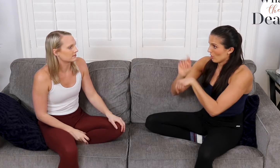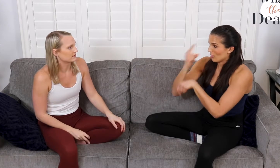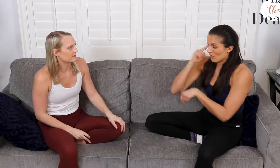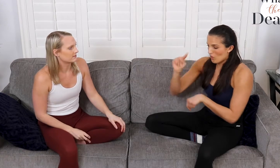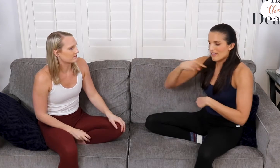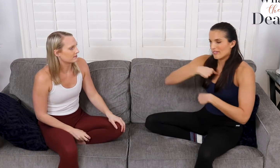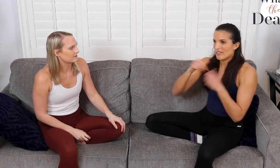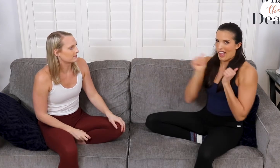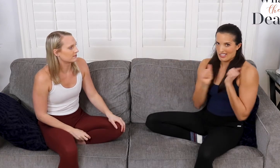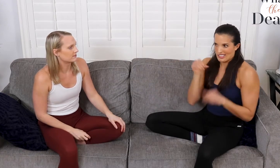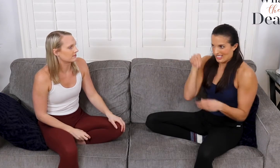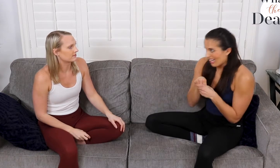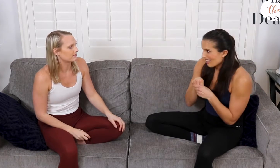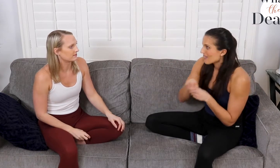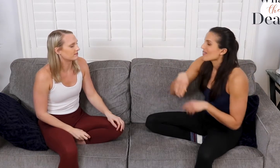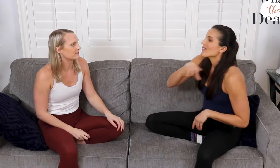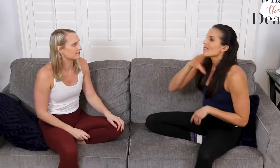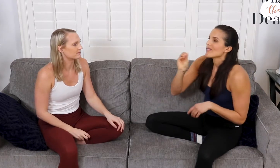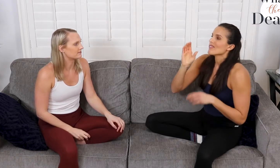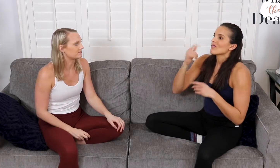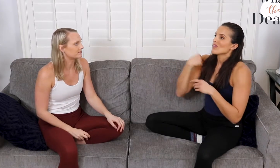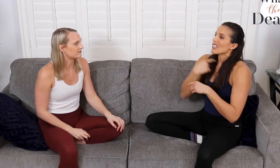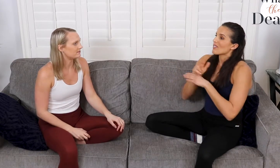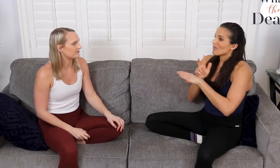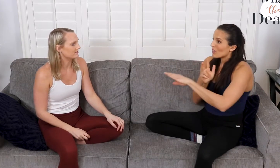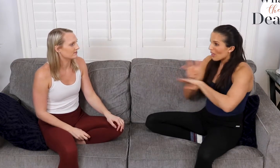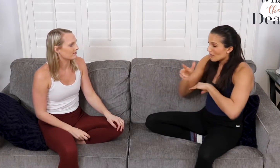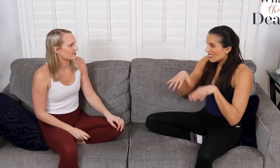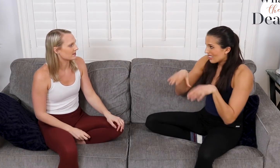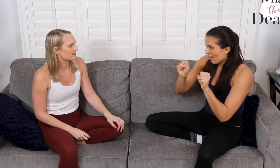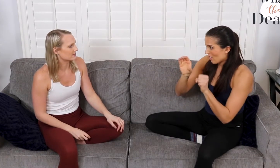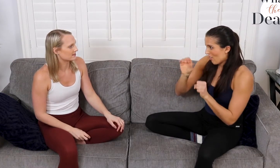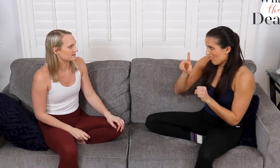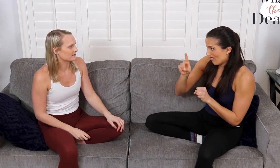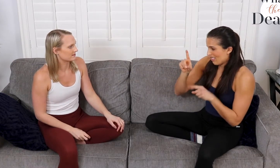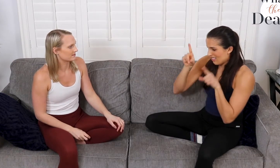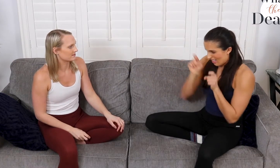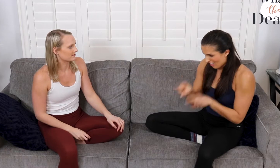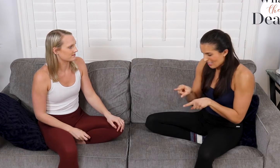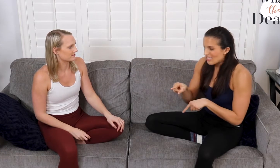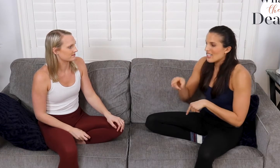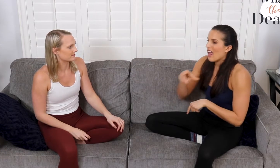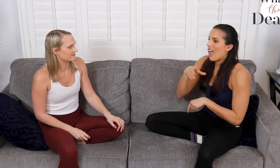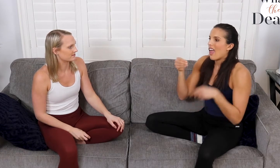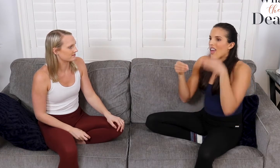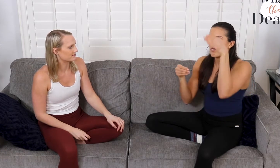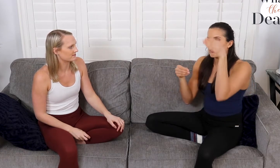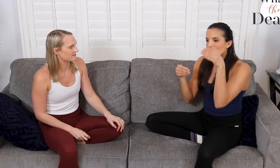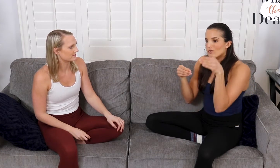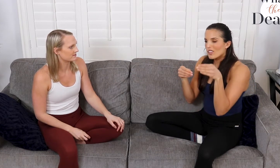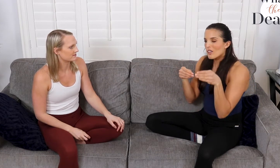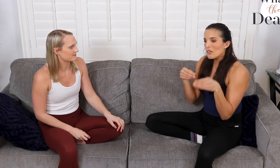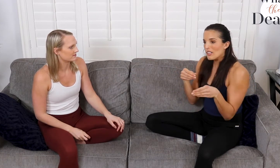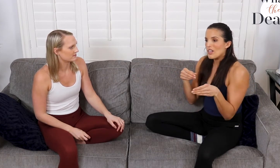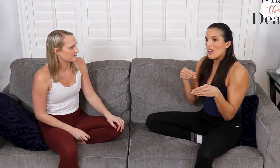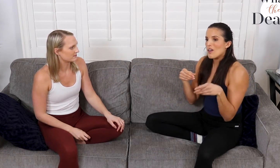wearing a mask and communication. And it actually happened this morning when you and I went to go take a test. Yeah, that's right. We were working